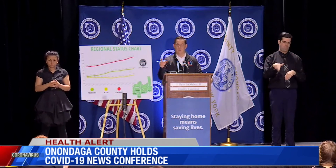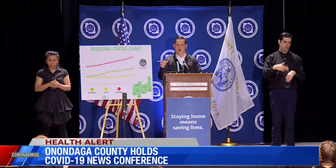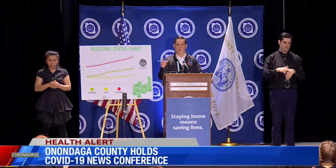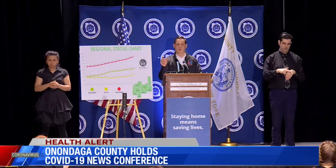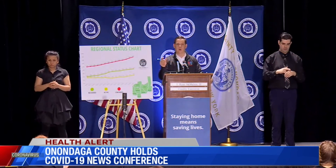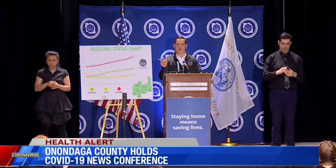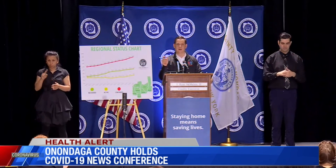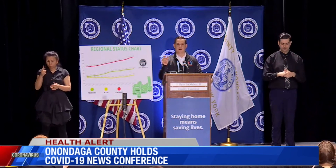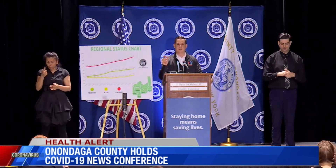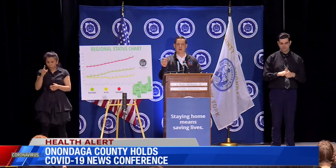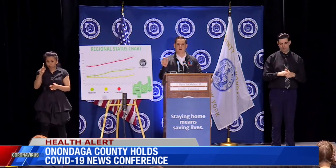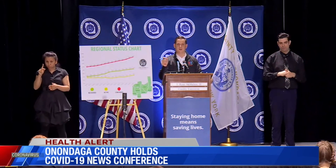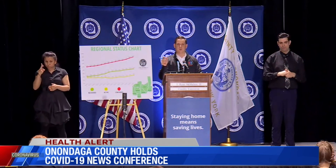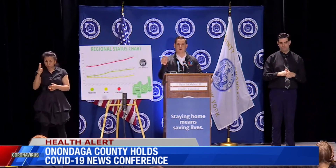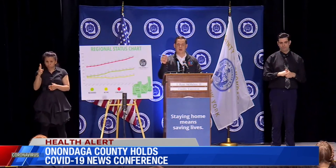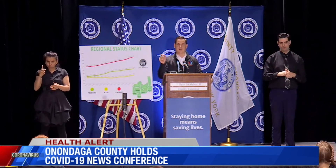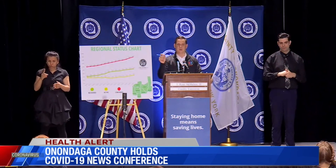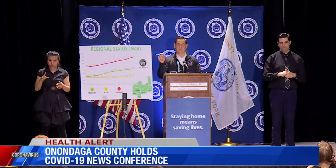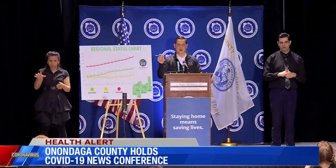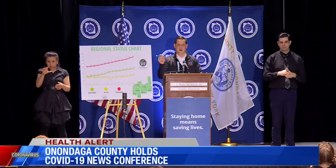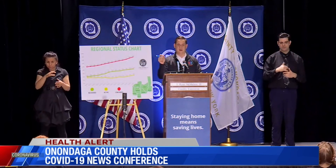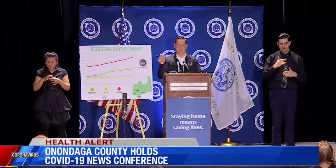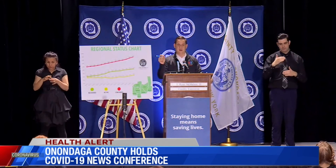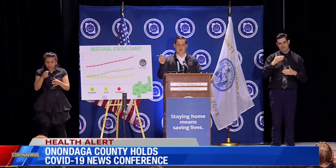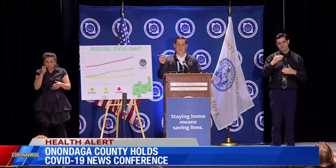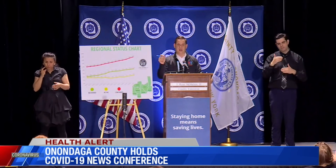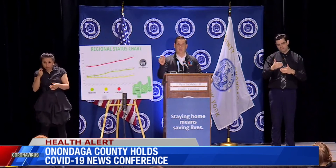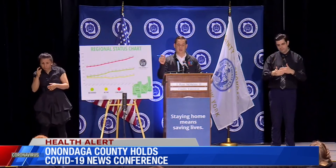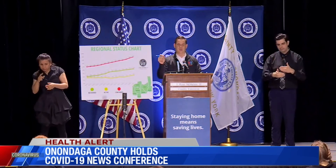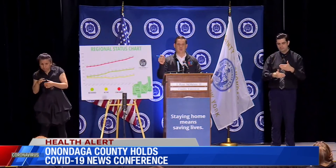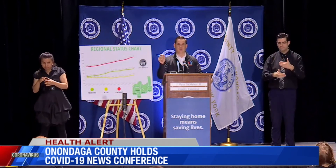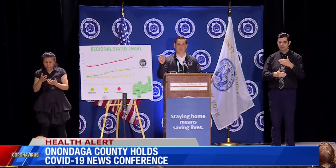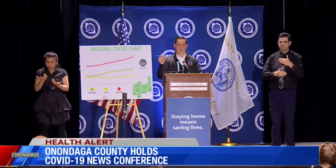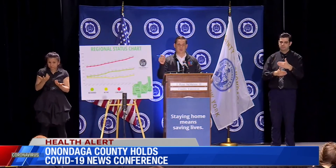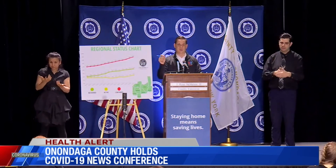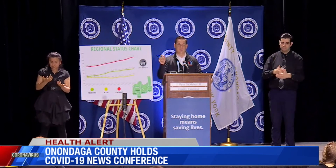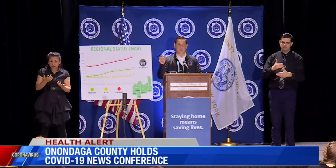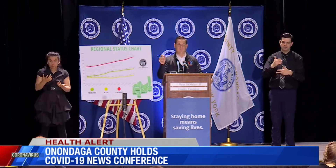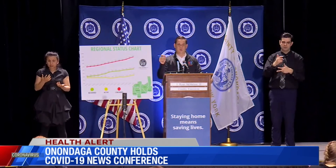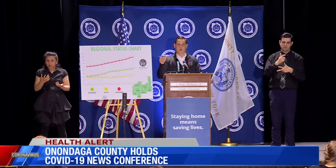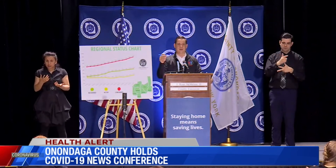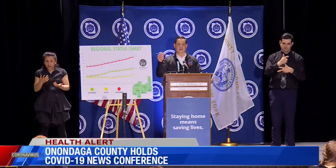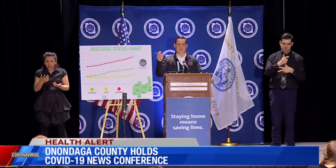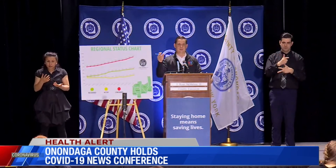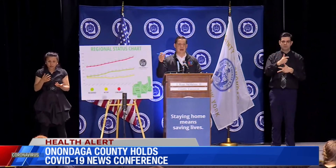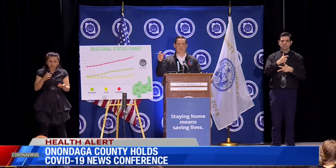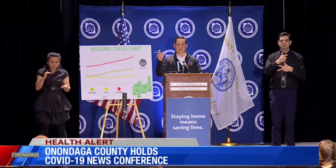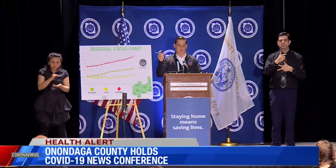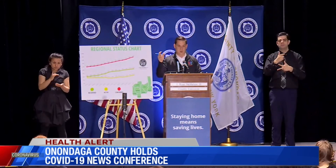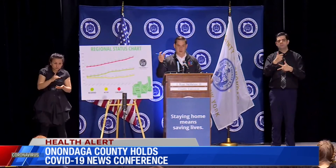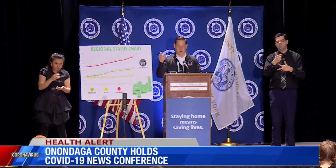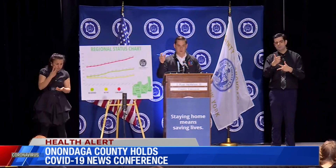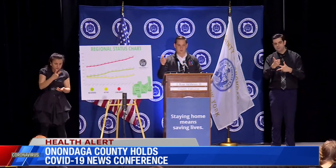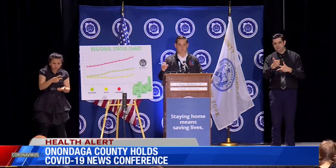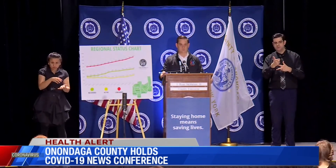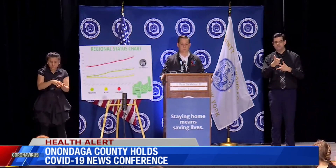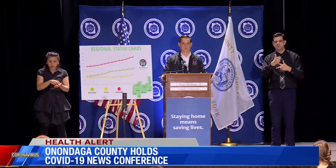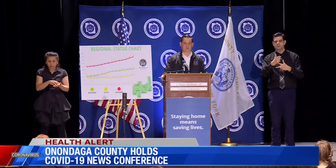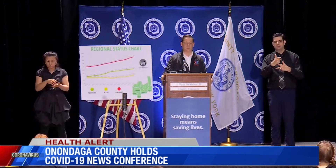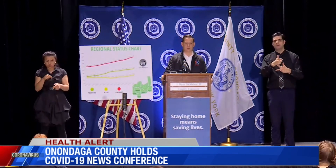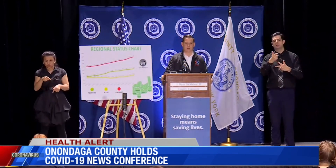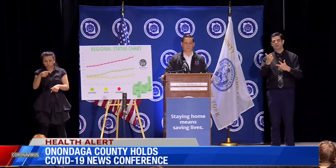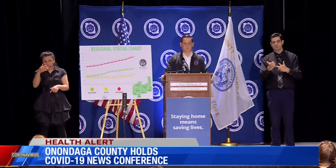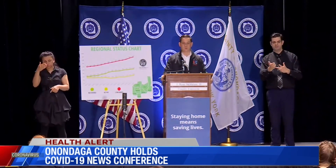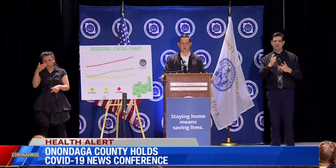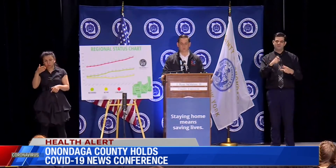time out well with when parents would have had child care solutions for their kids not being in school anyways